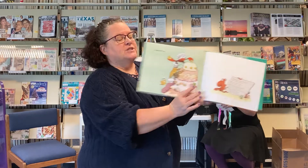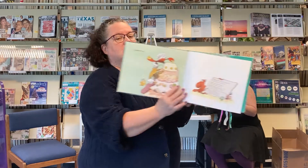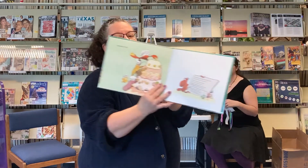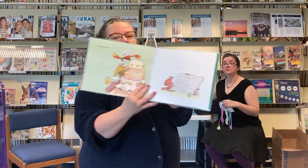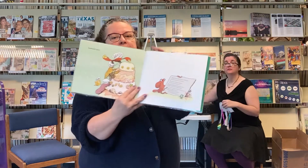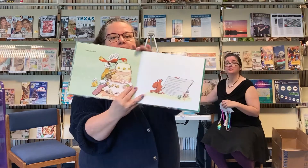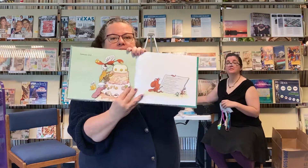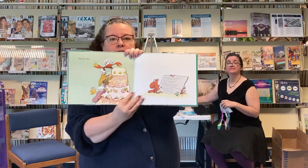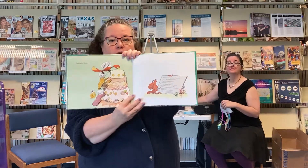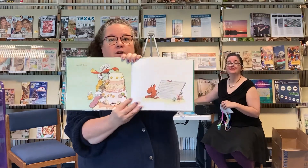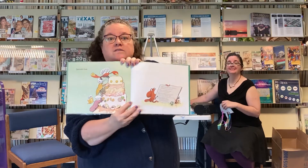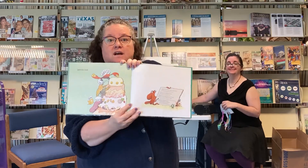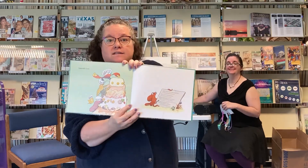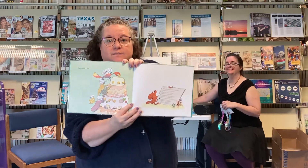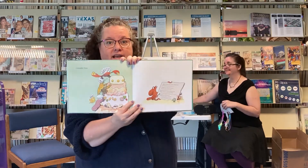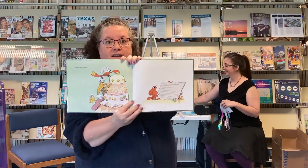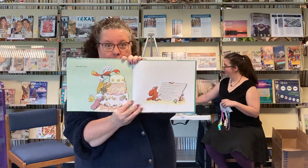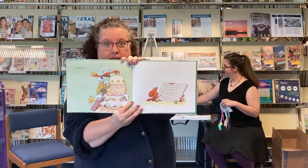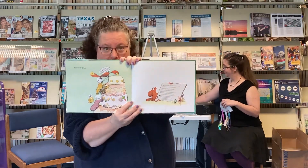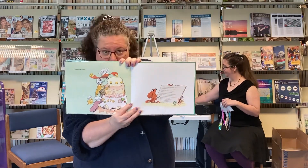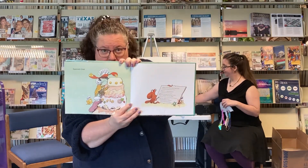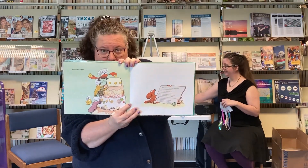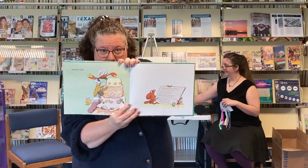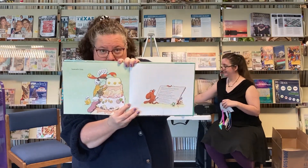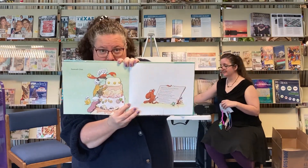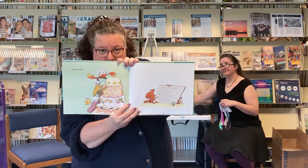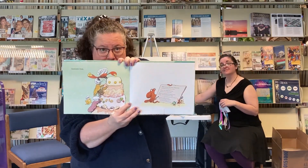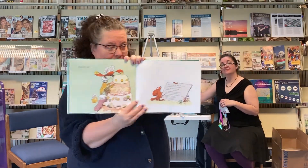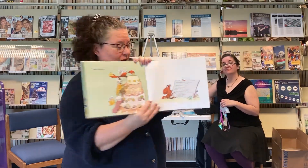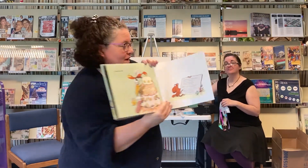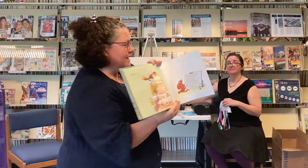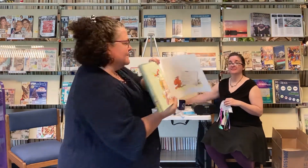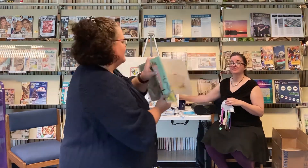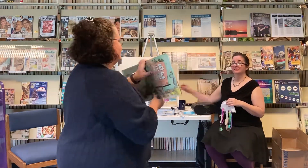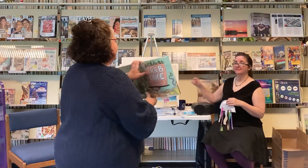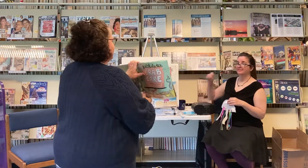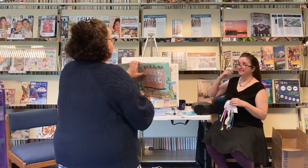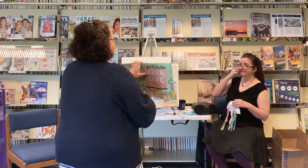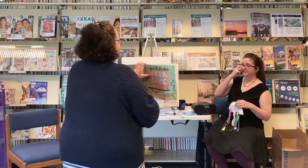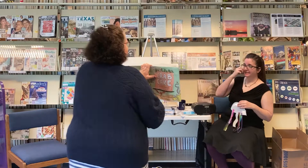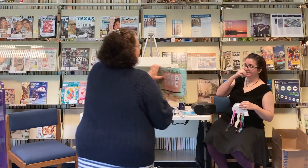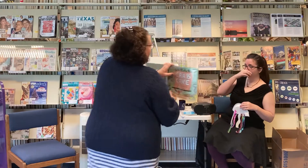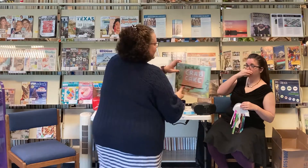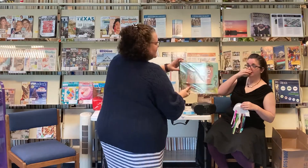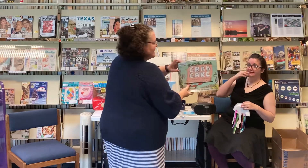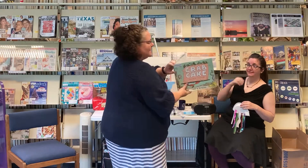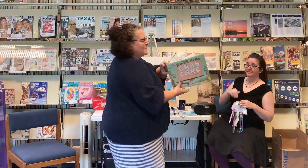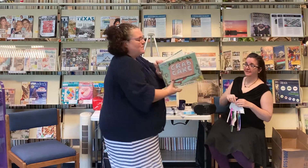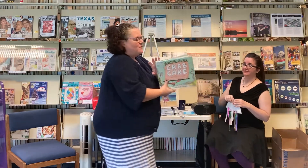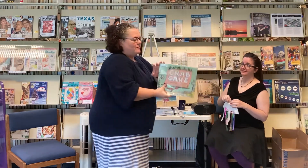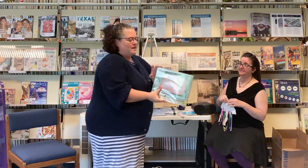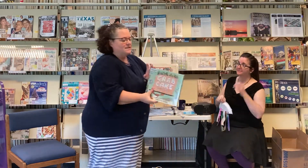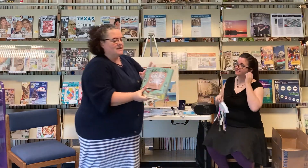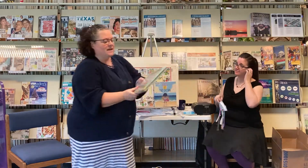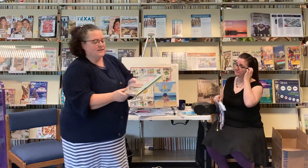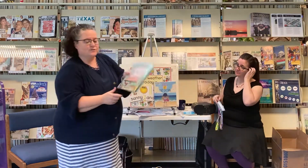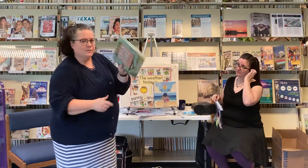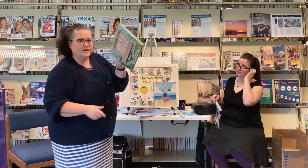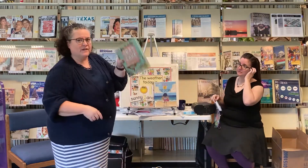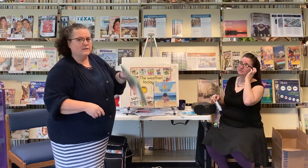Especially Crab, who goes on to make another cake. All right. Well, that's great. And that's the end of my book, friends. These will be available